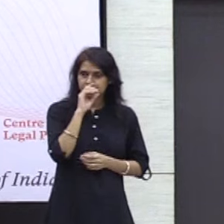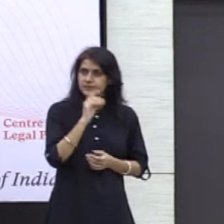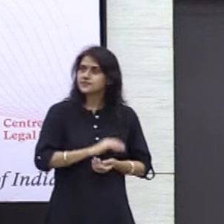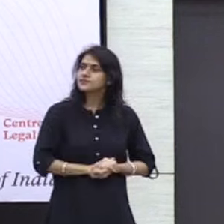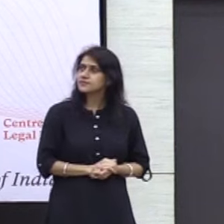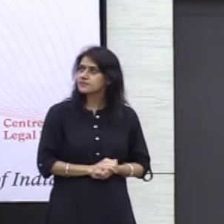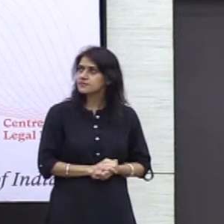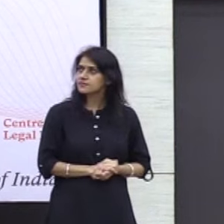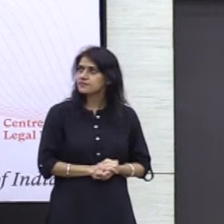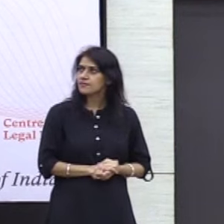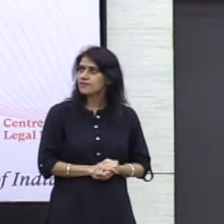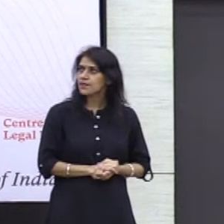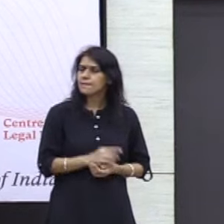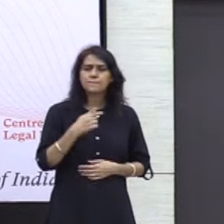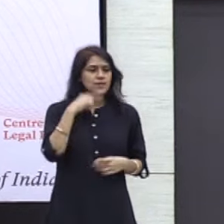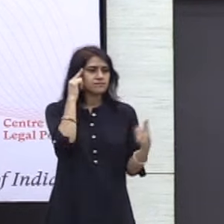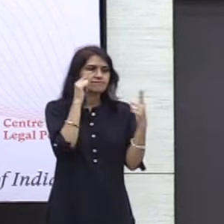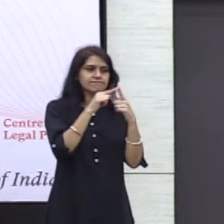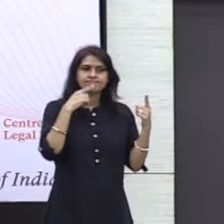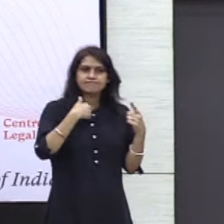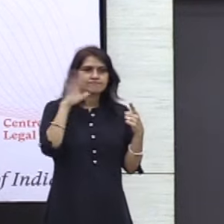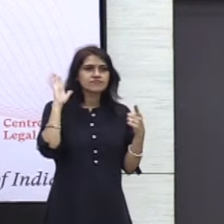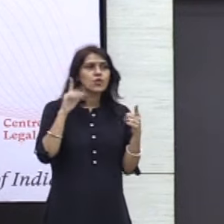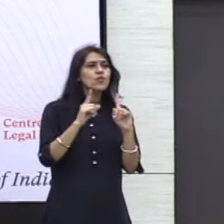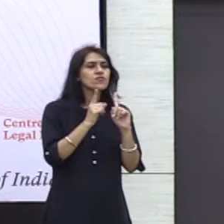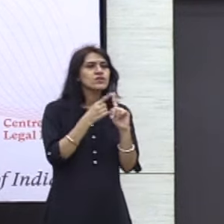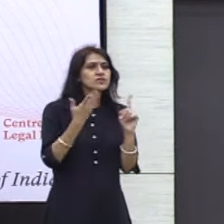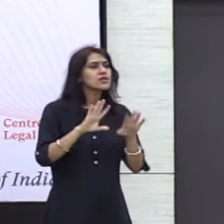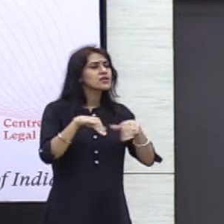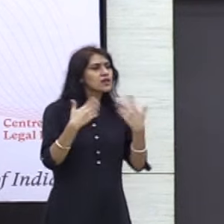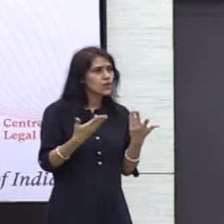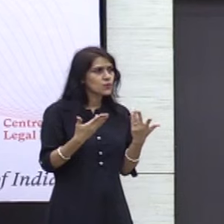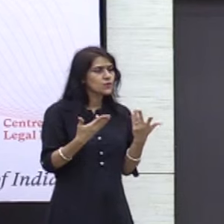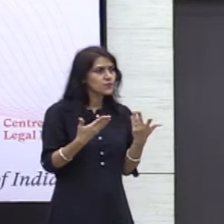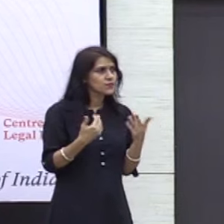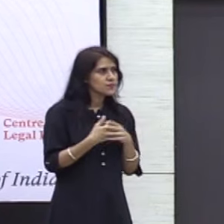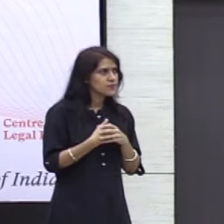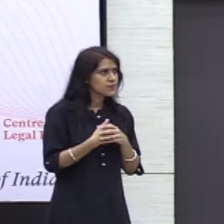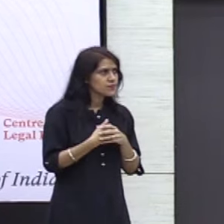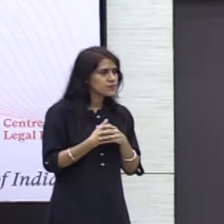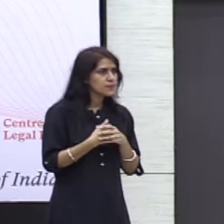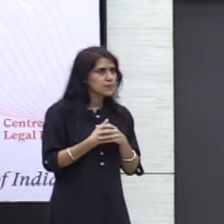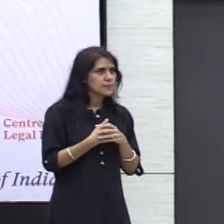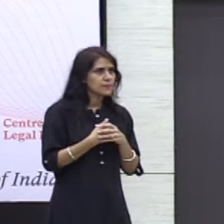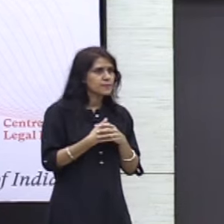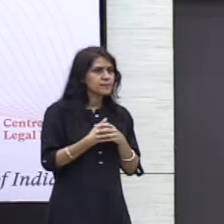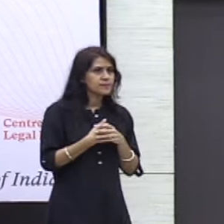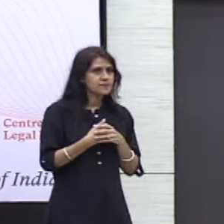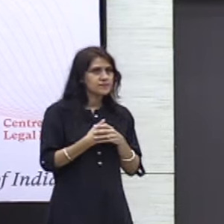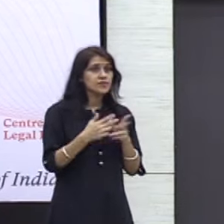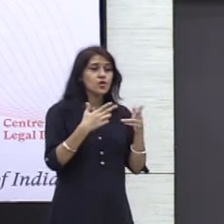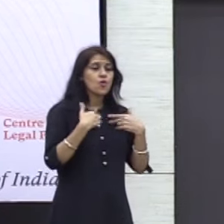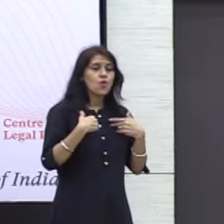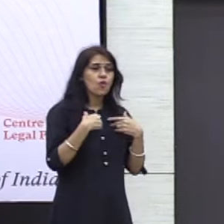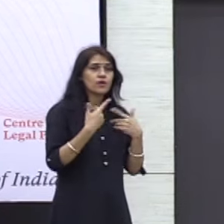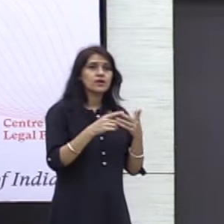And my first objection, of course, is that how is the penal code called the